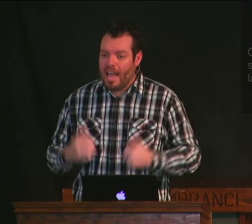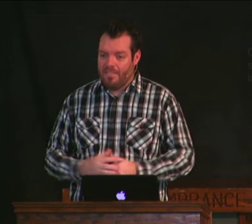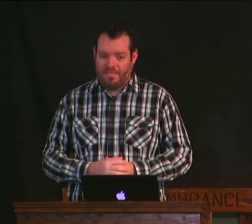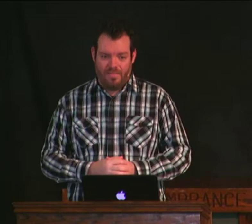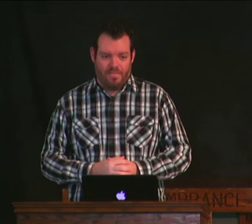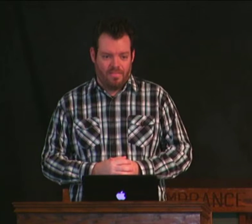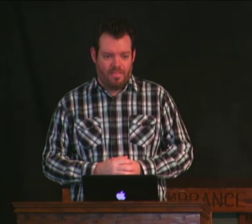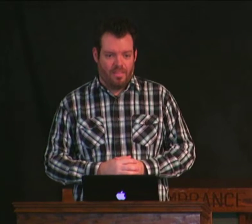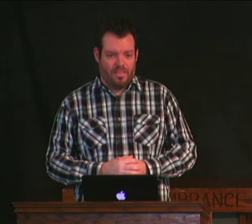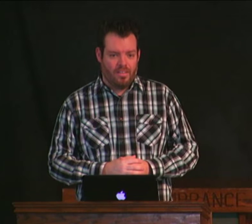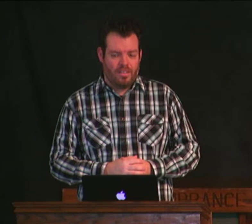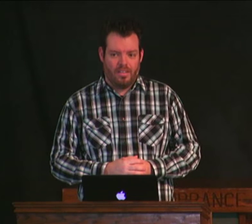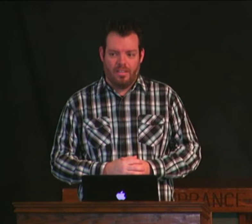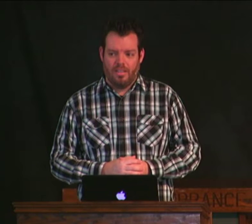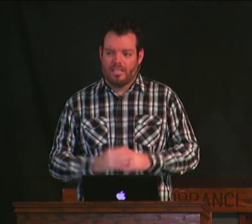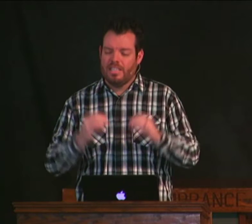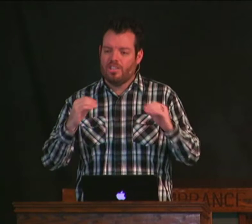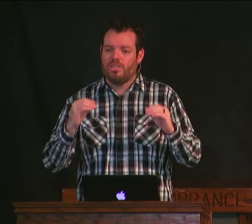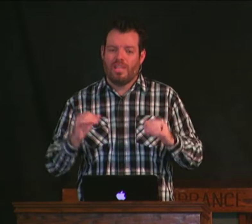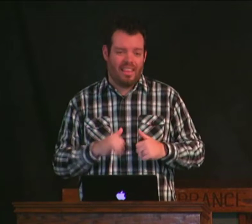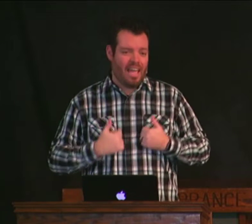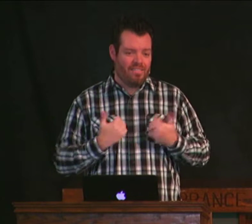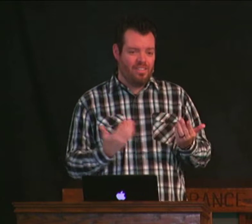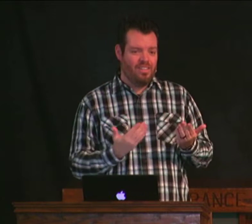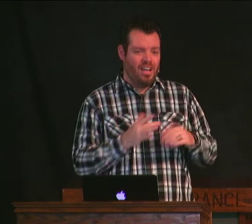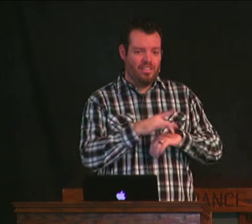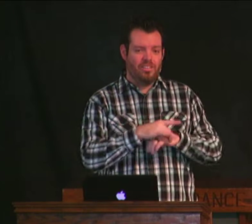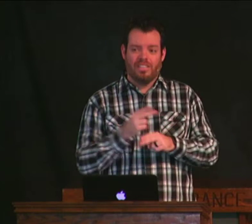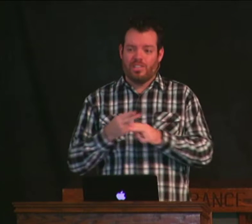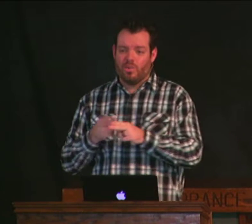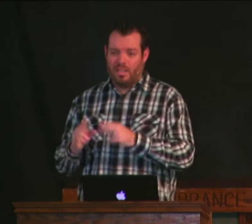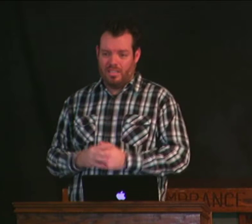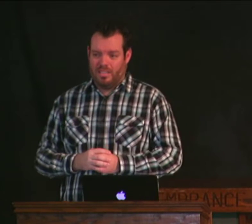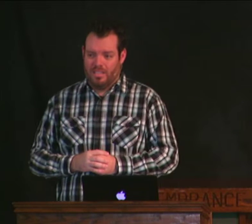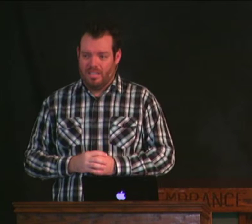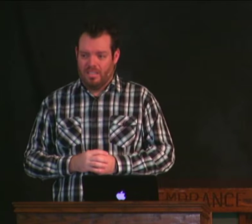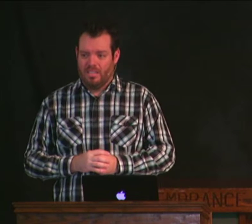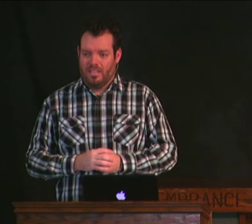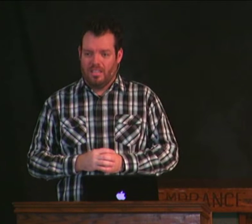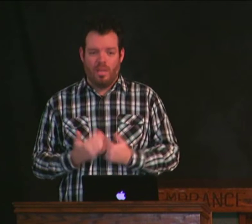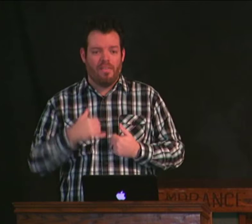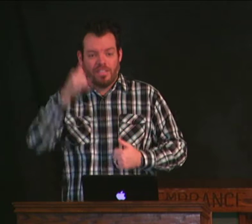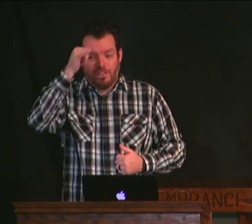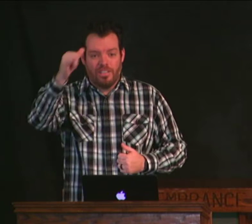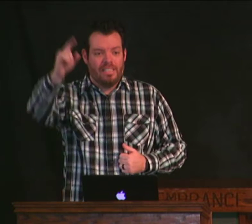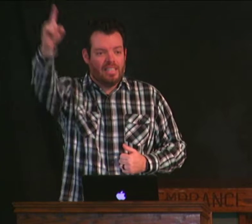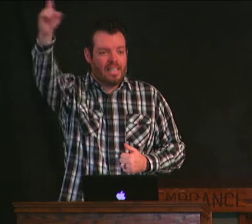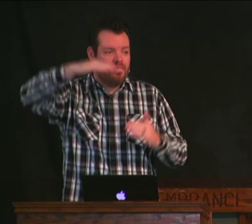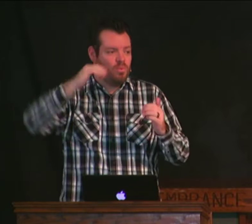life. It teaches you that life here on earth is short. And we have eternity in heaven with